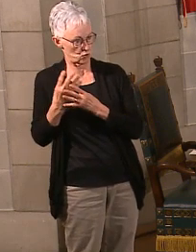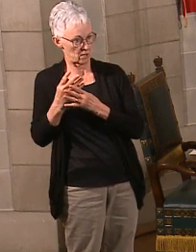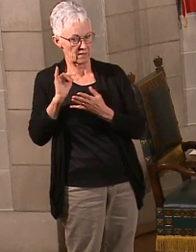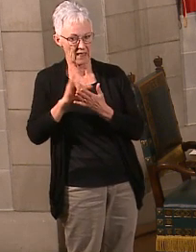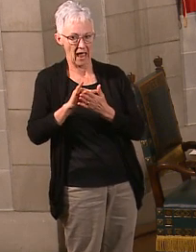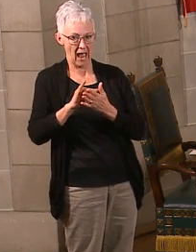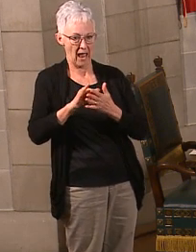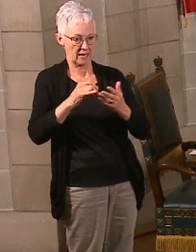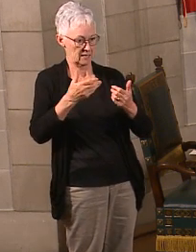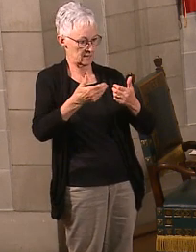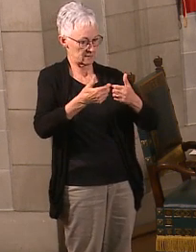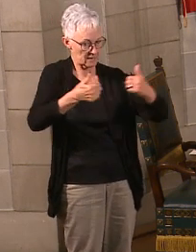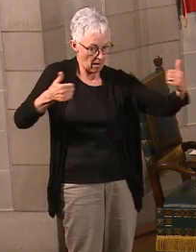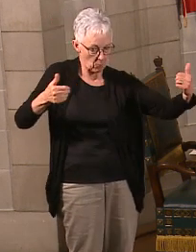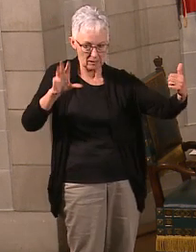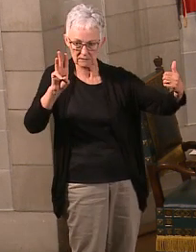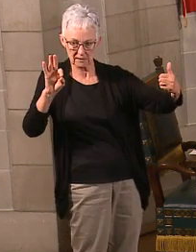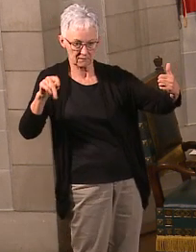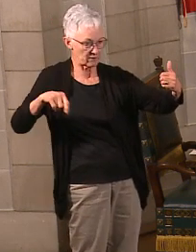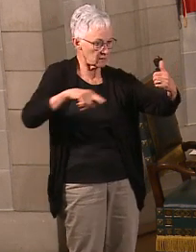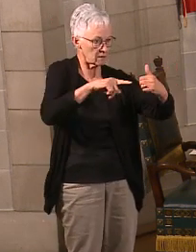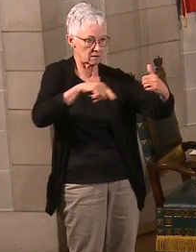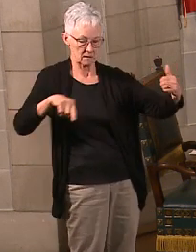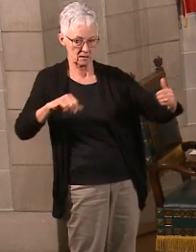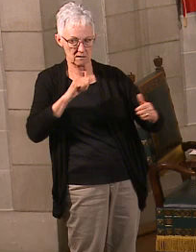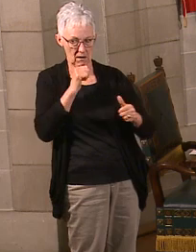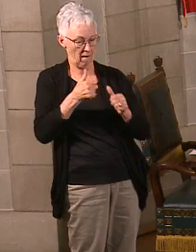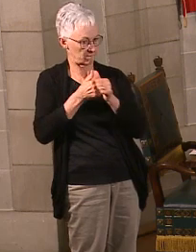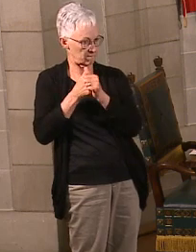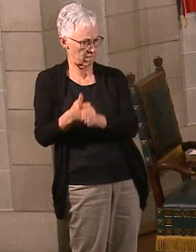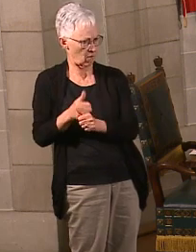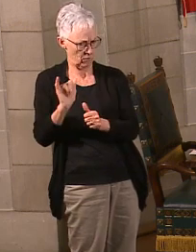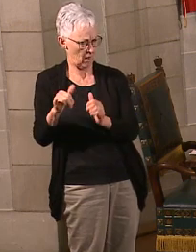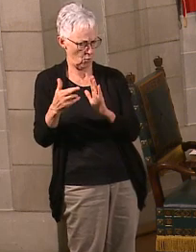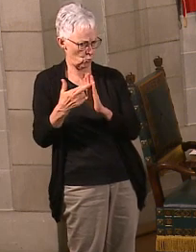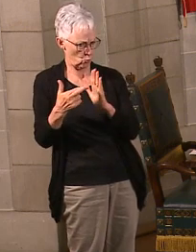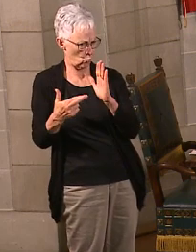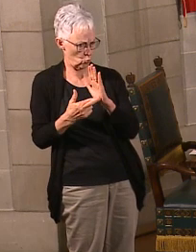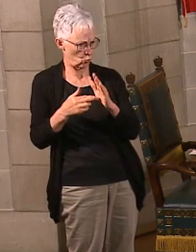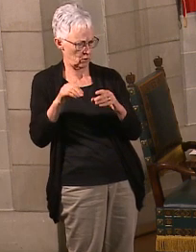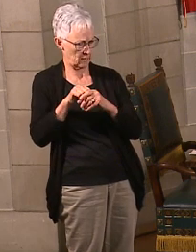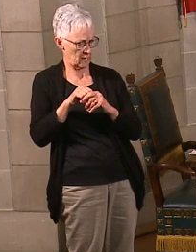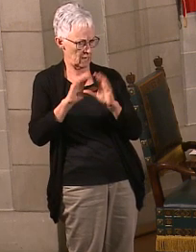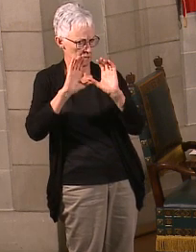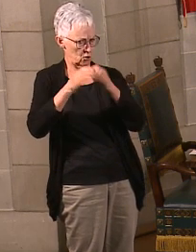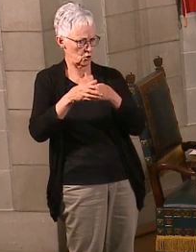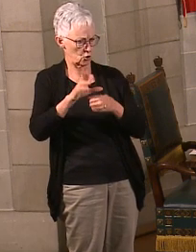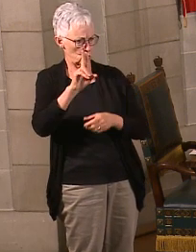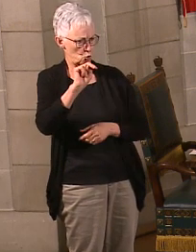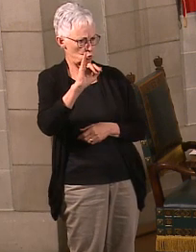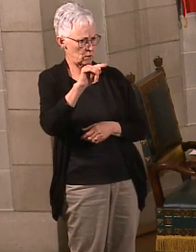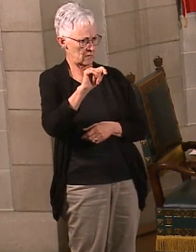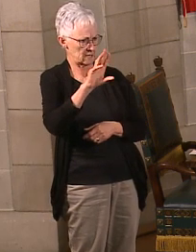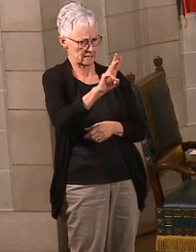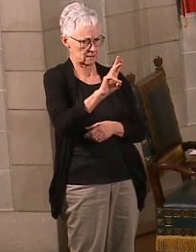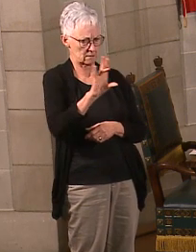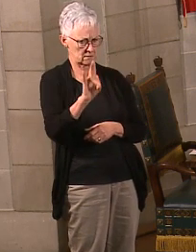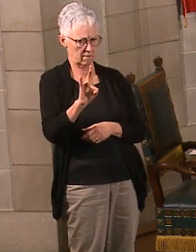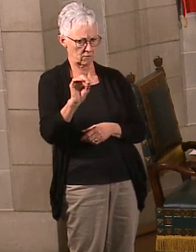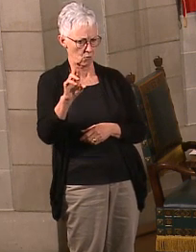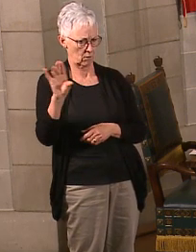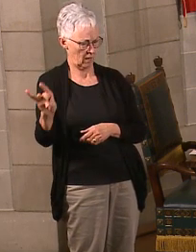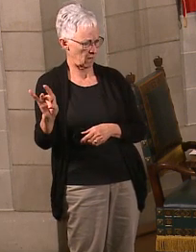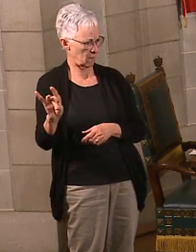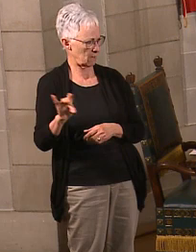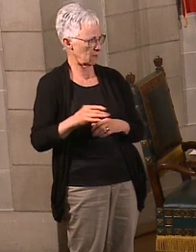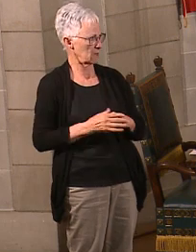distancing is not being followed, especially in units 6, 7, and 8. Also, if someone is infected, no plan has been communicated to staff or